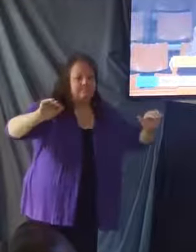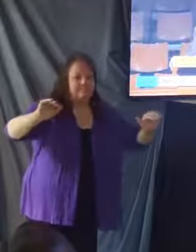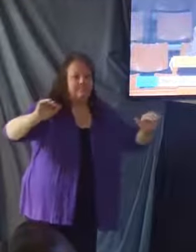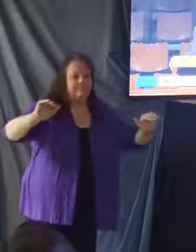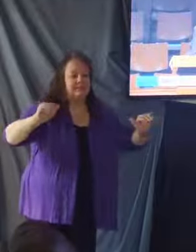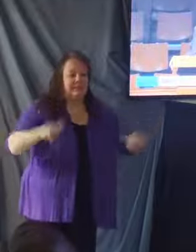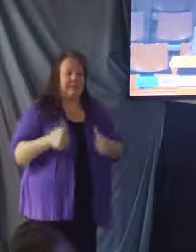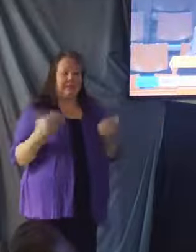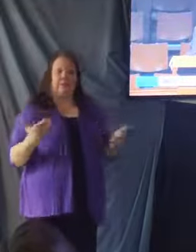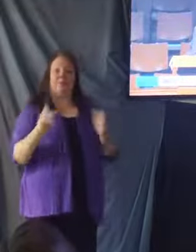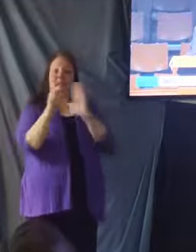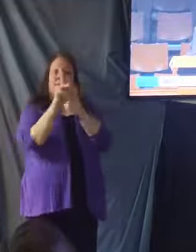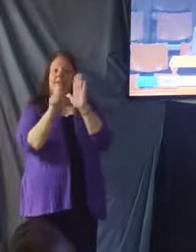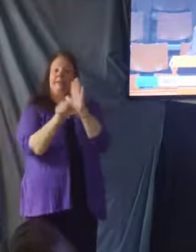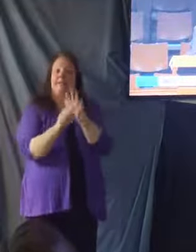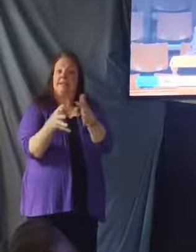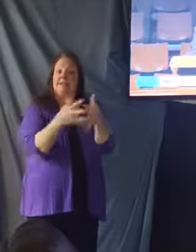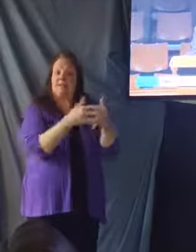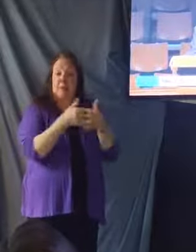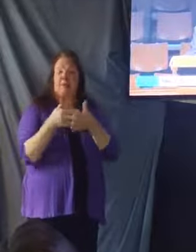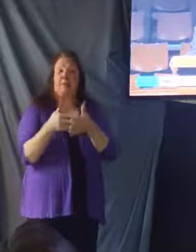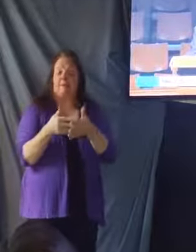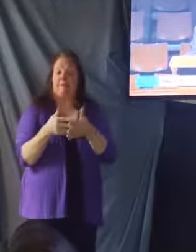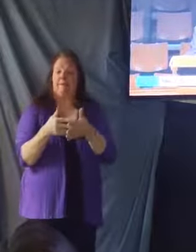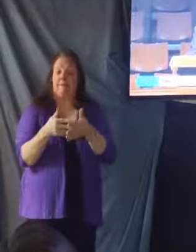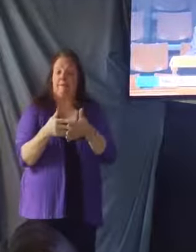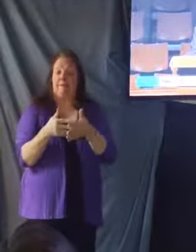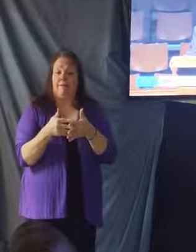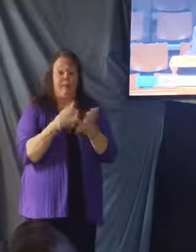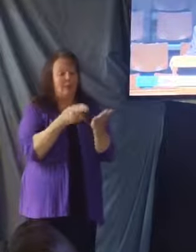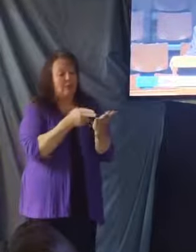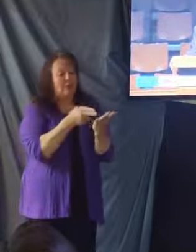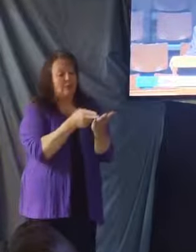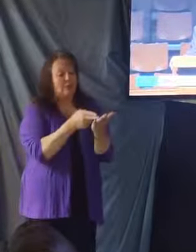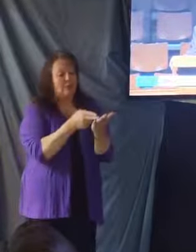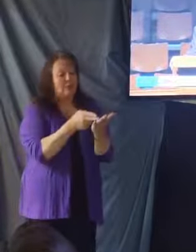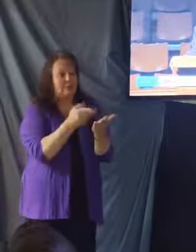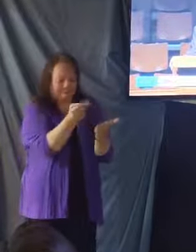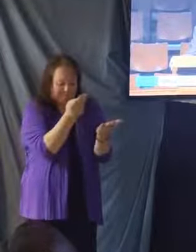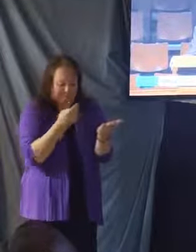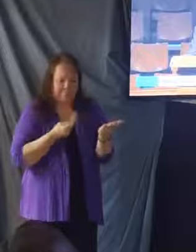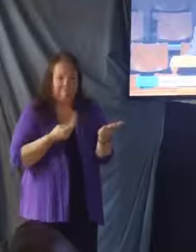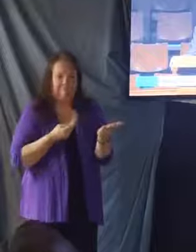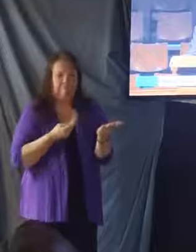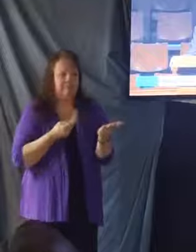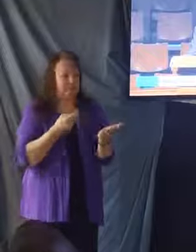living in the United States of America? The gospel has come to us.